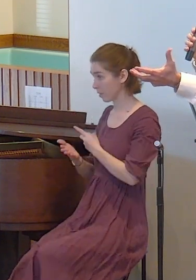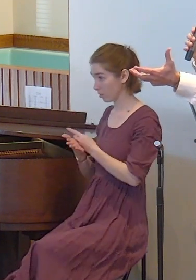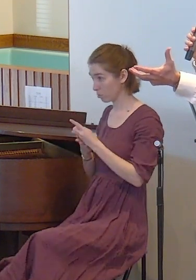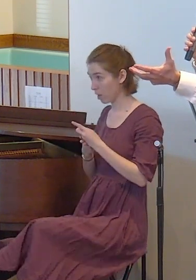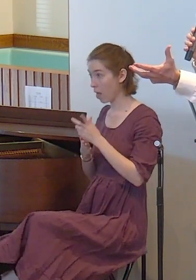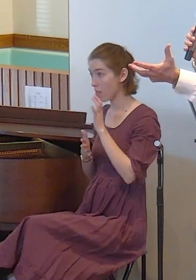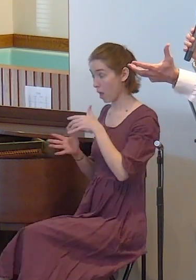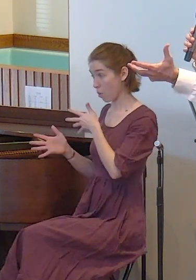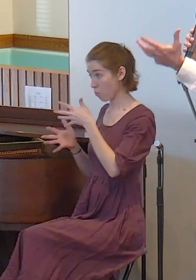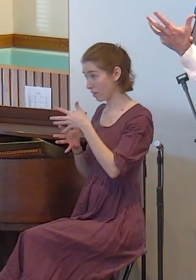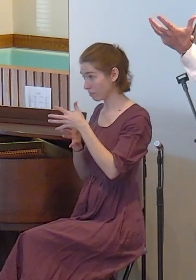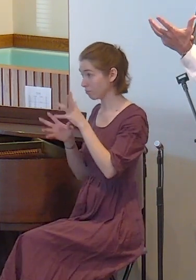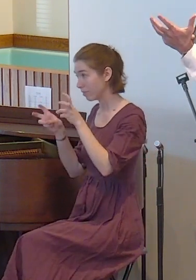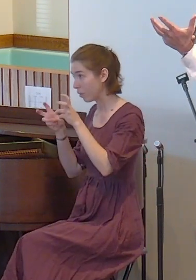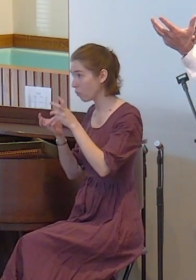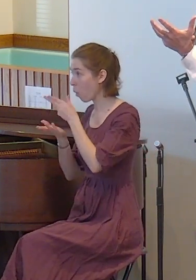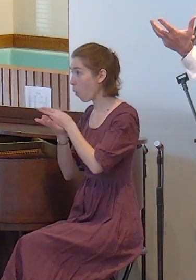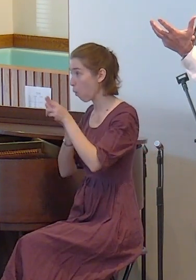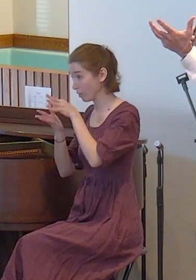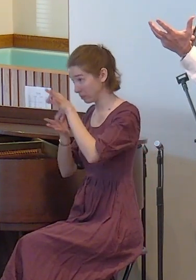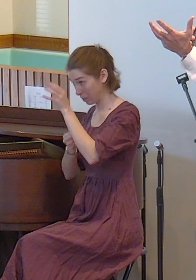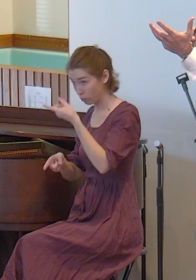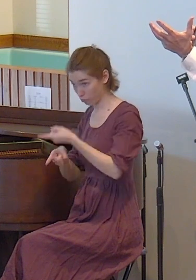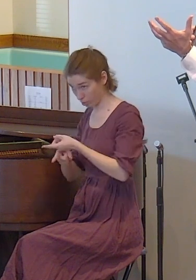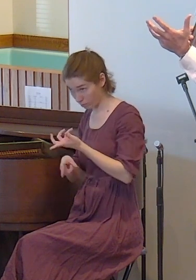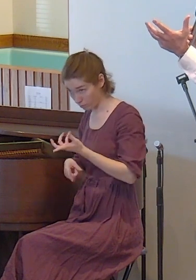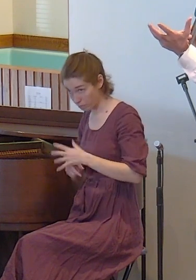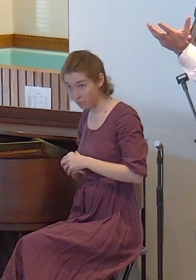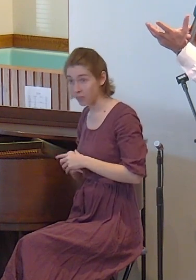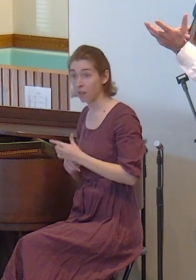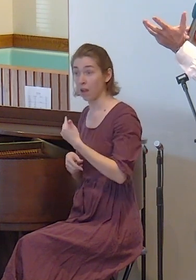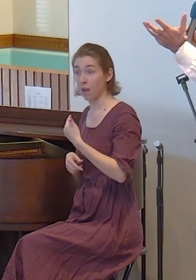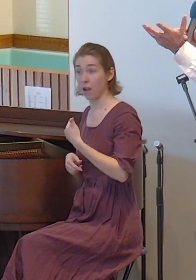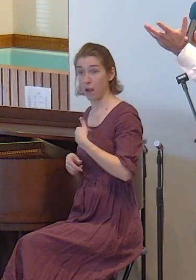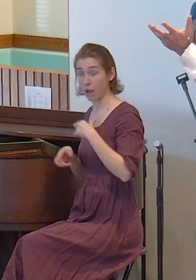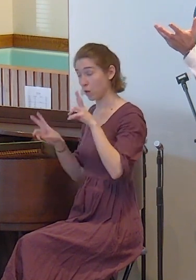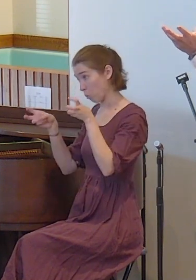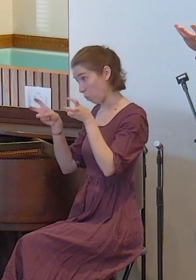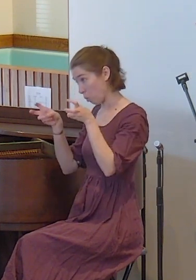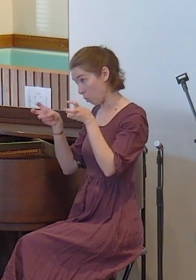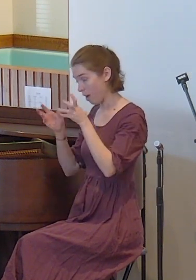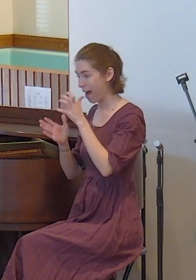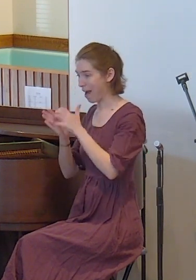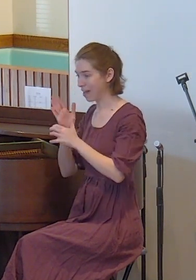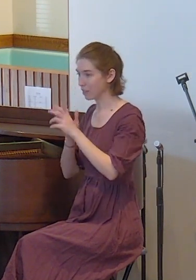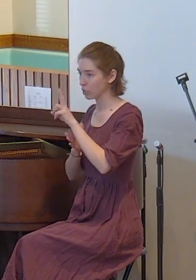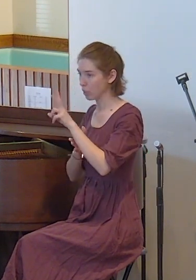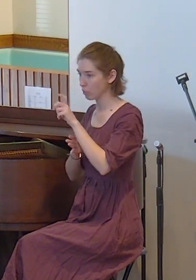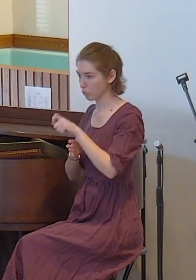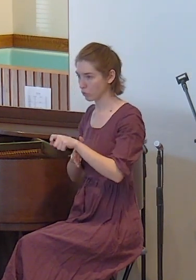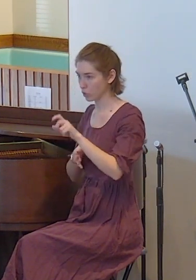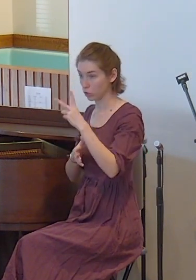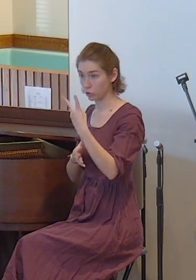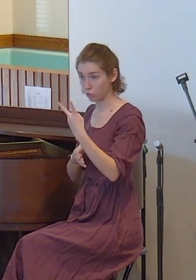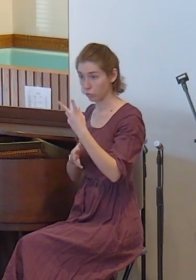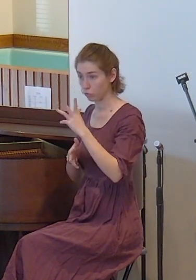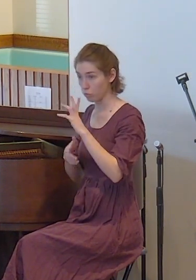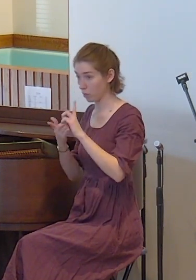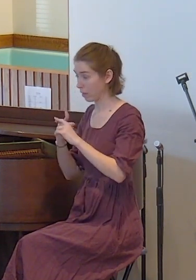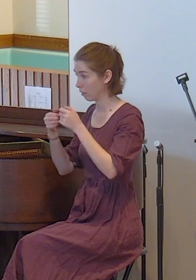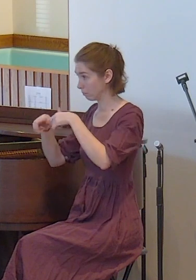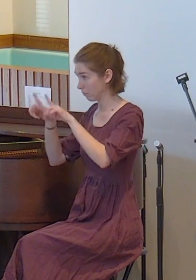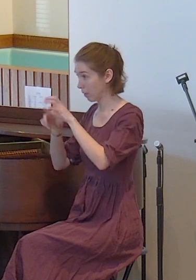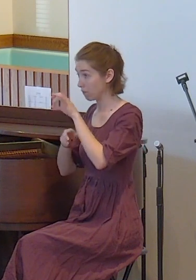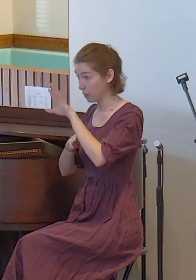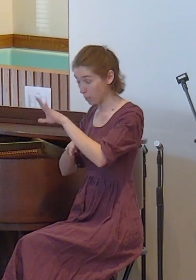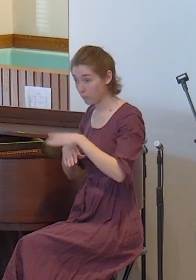And that wind is the wind of the Holy Spirit, right? And I quoted Acts 2:2 in the post.